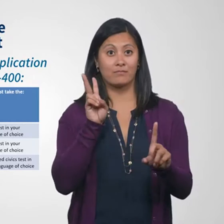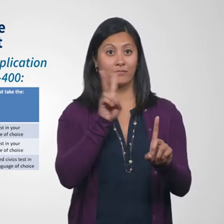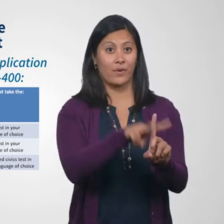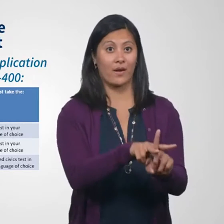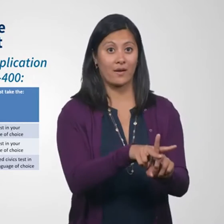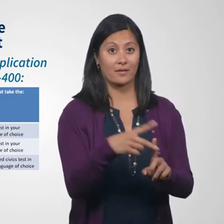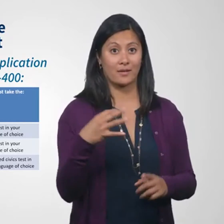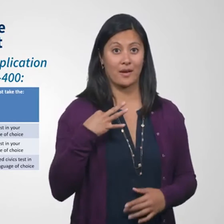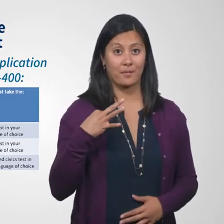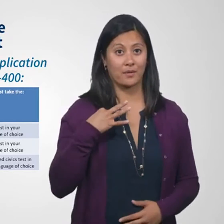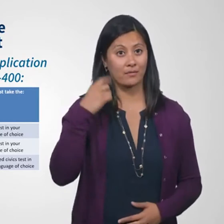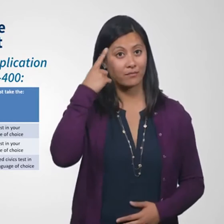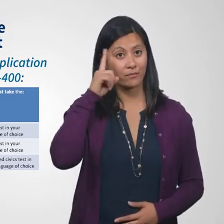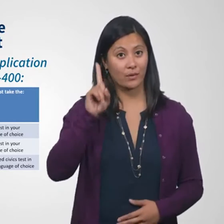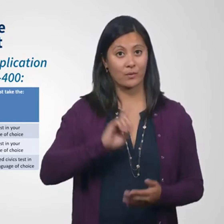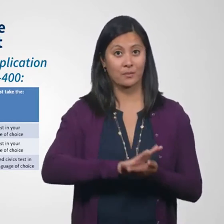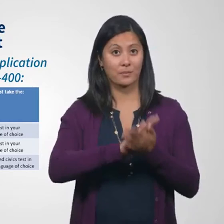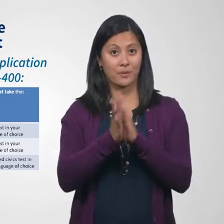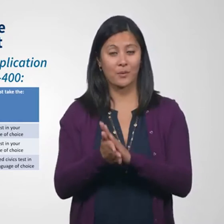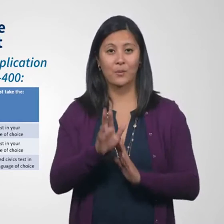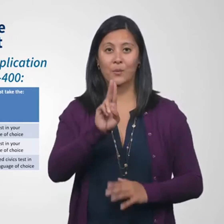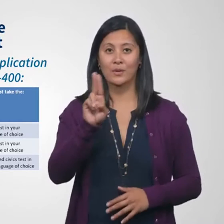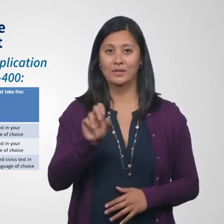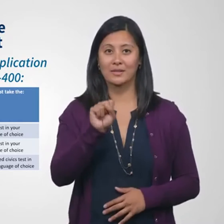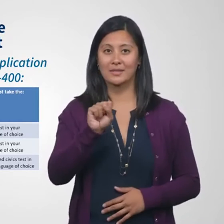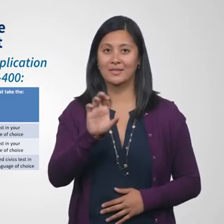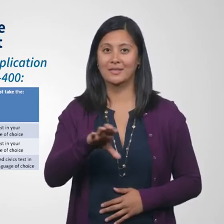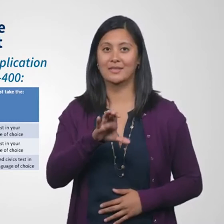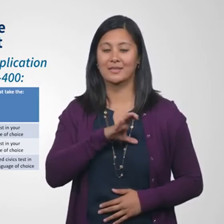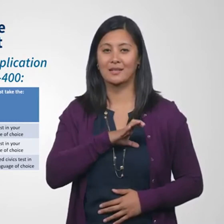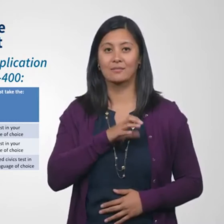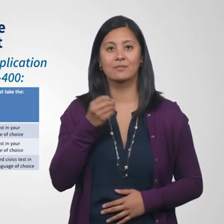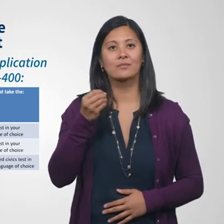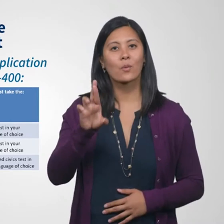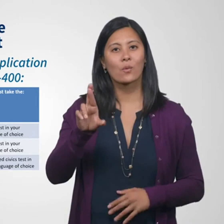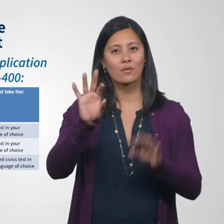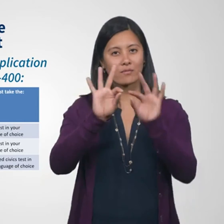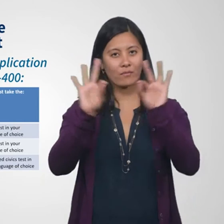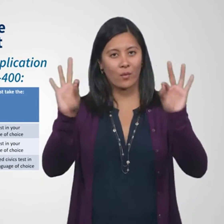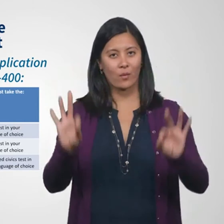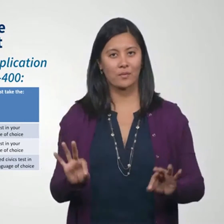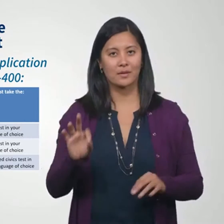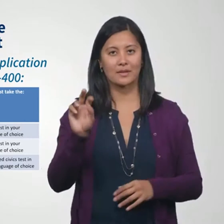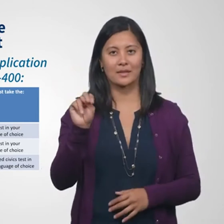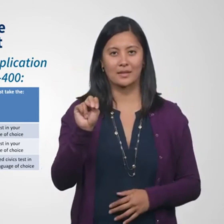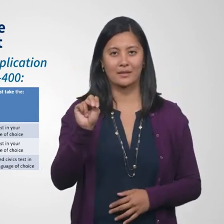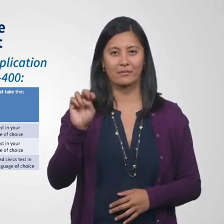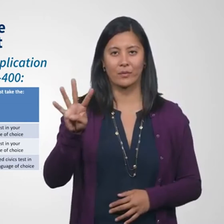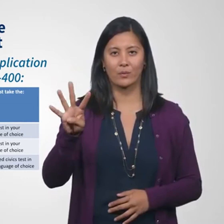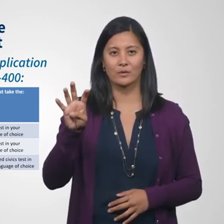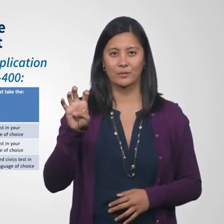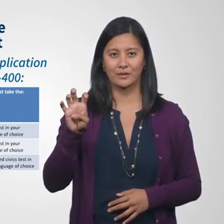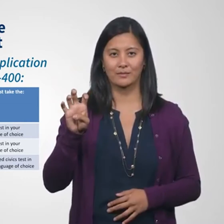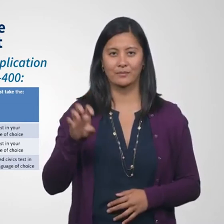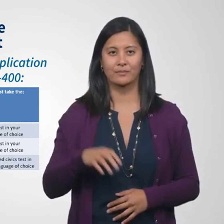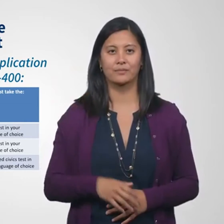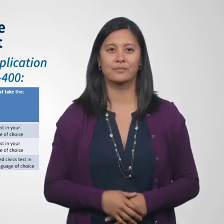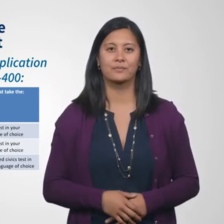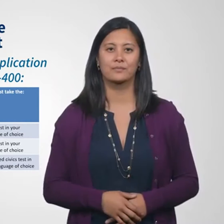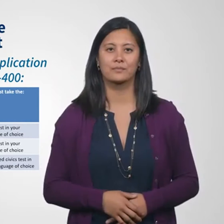If, at the time of filing the application for naturalization or Form N-400, you are at